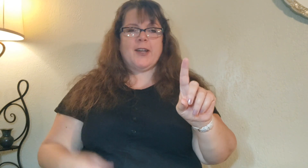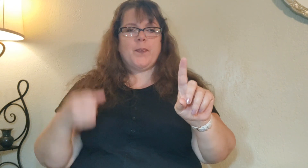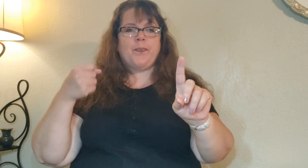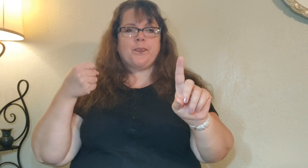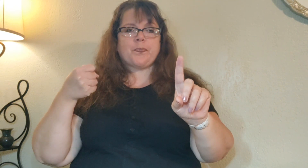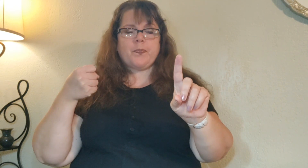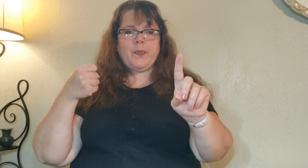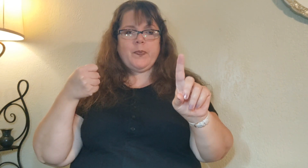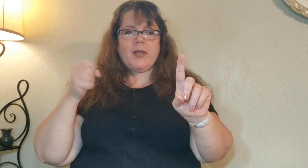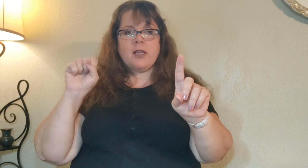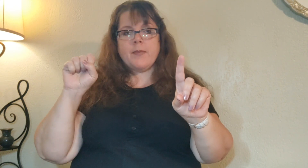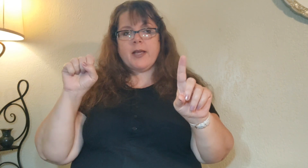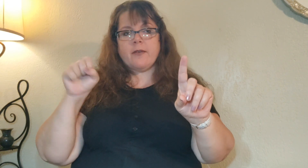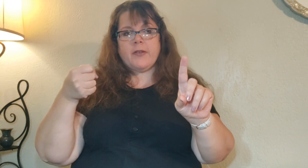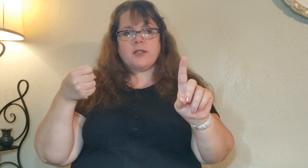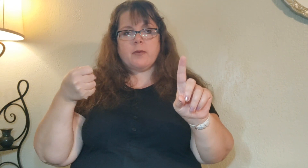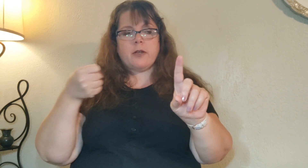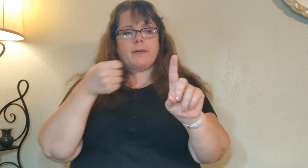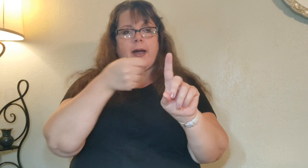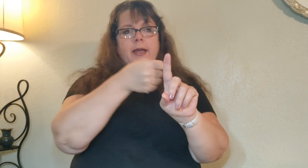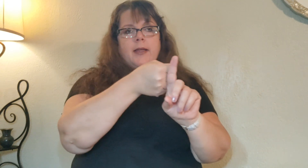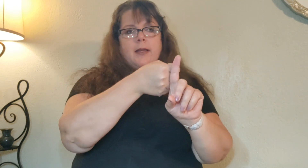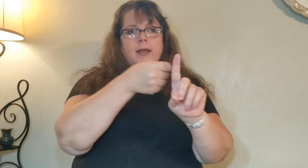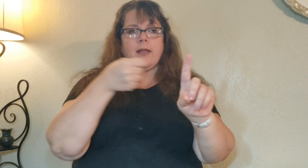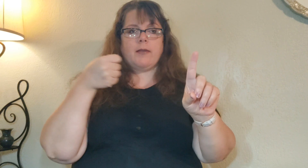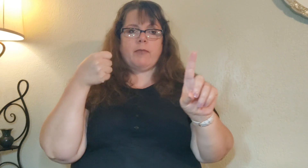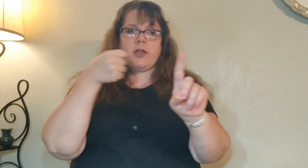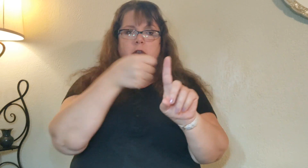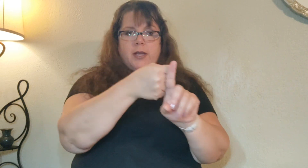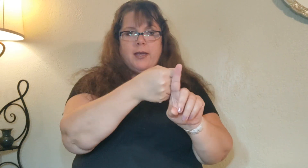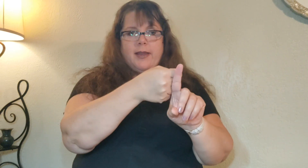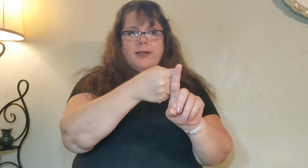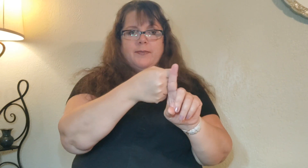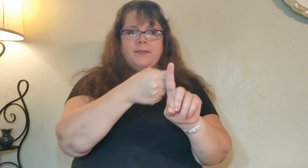hand, and you make a fist with your right, and like you're hitting.